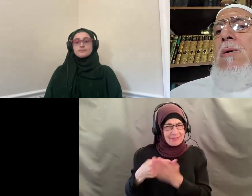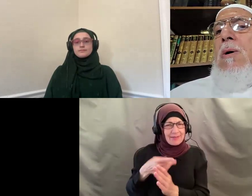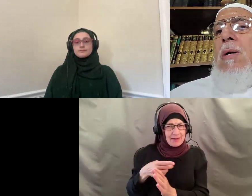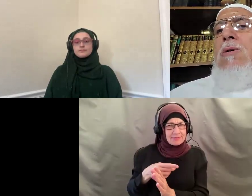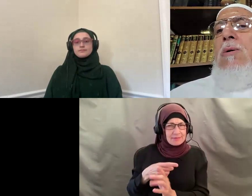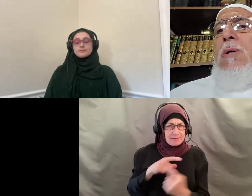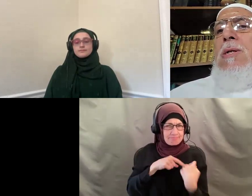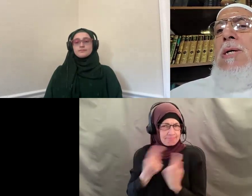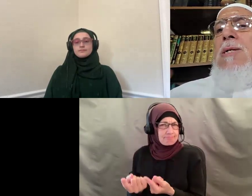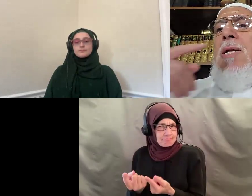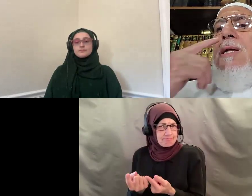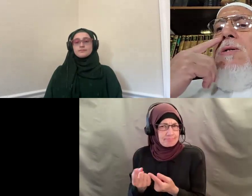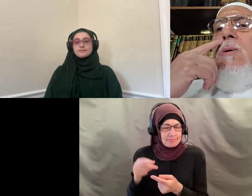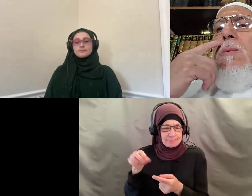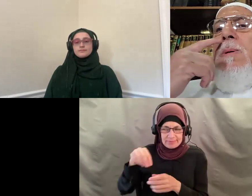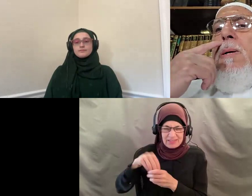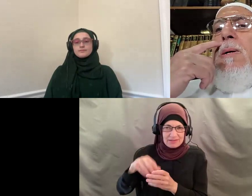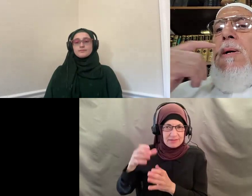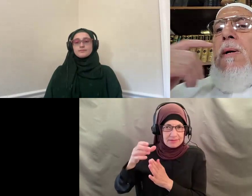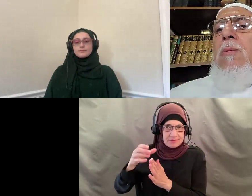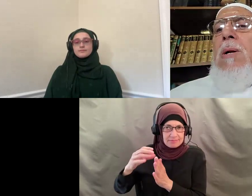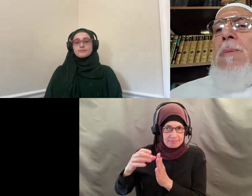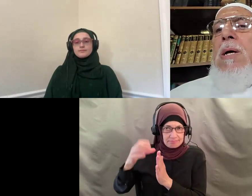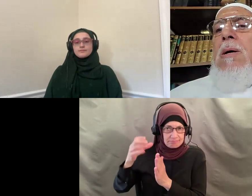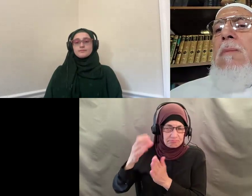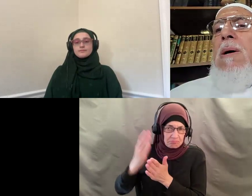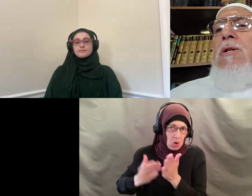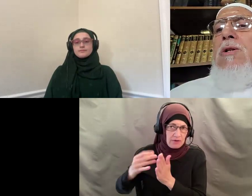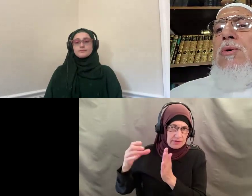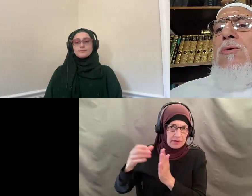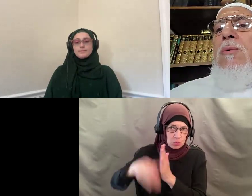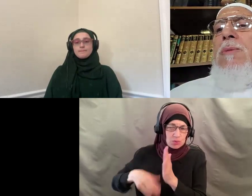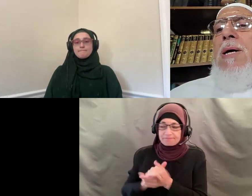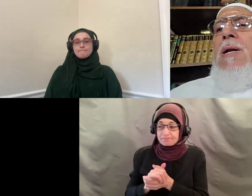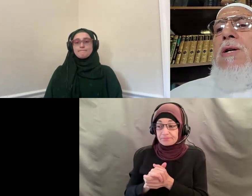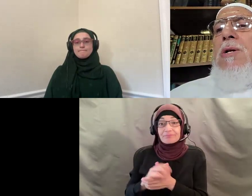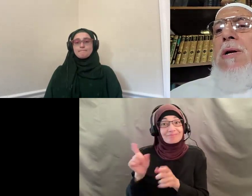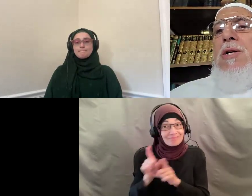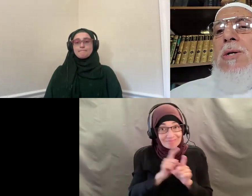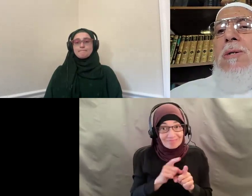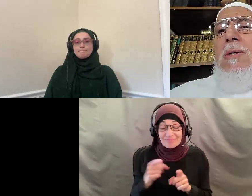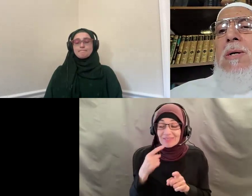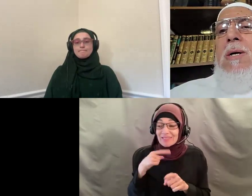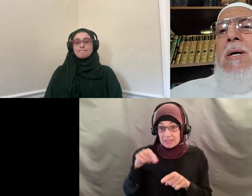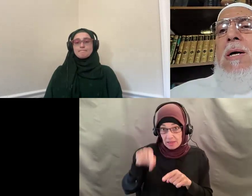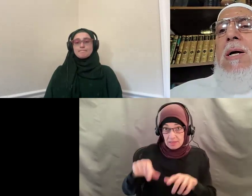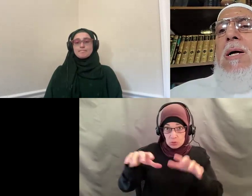And also it says that this group will be a multitude from the earlier